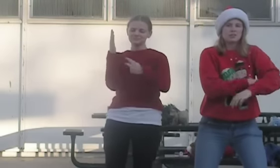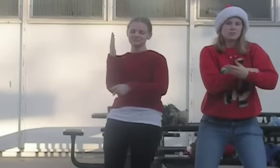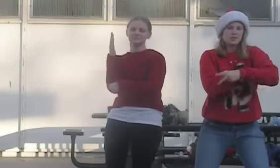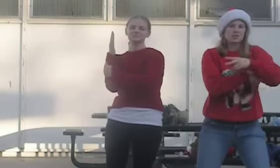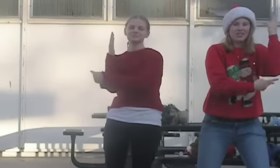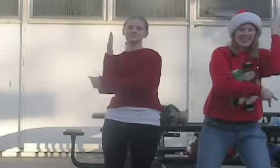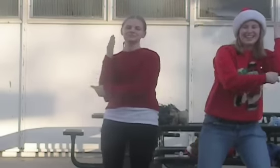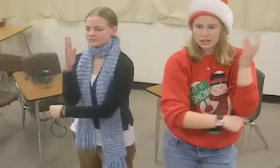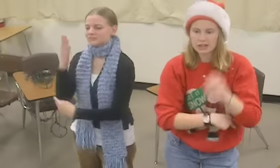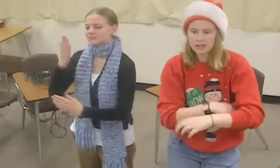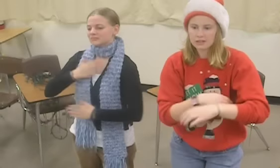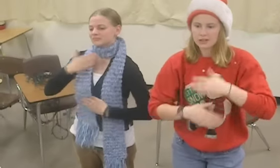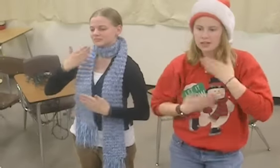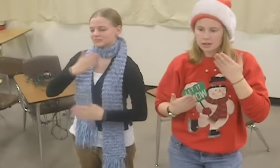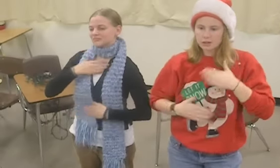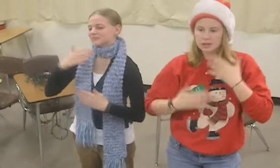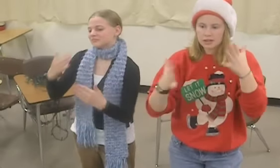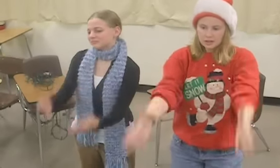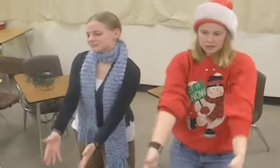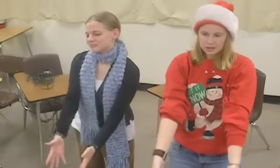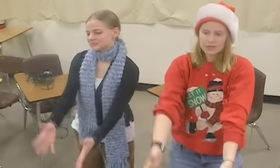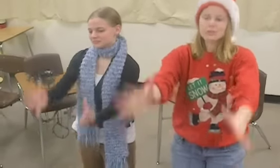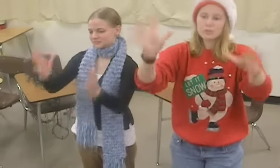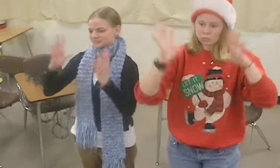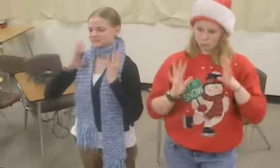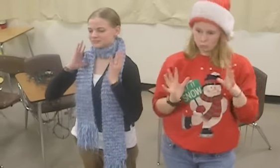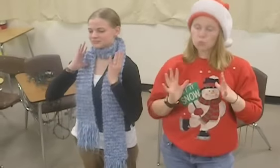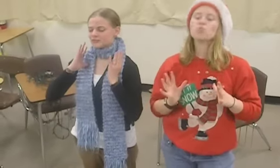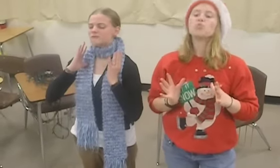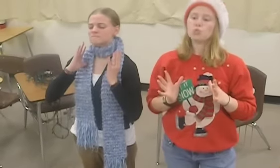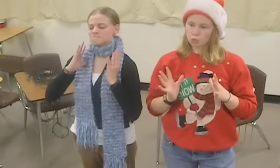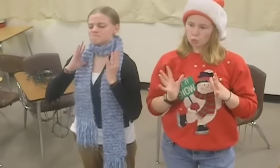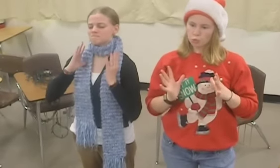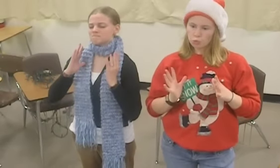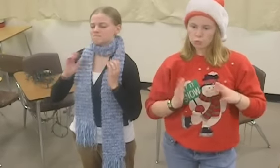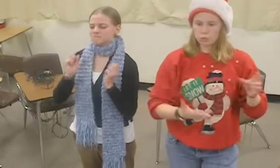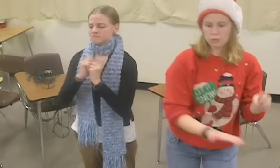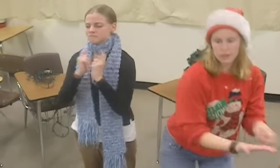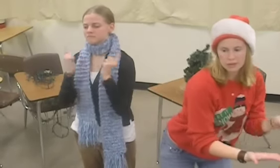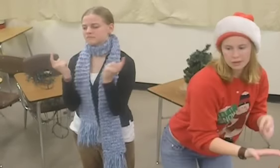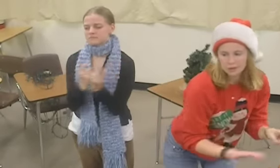Holiday. Everyone.